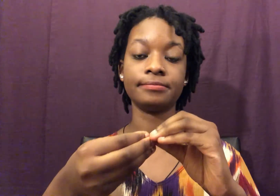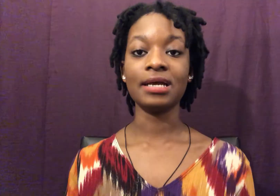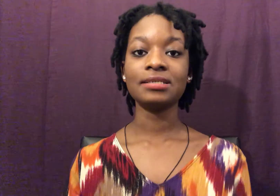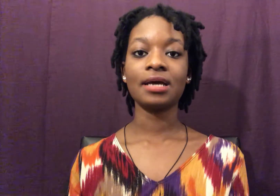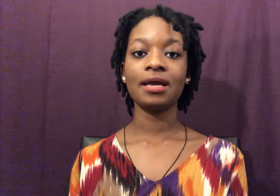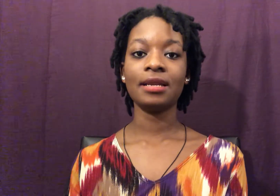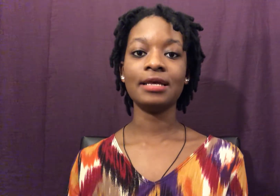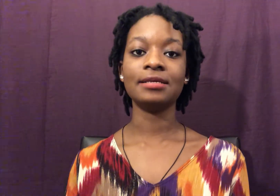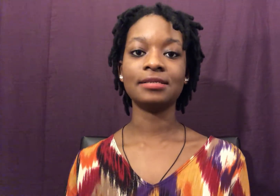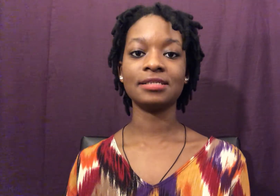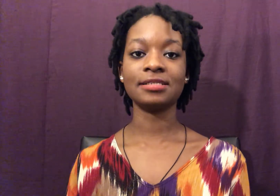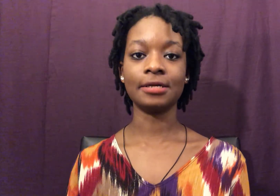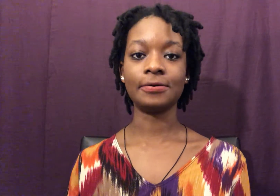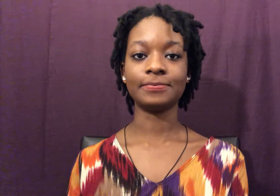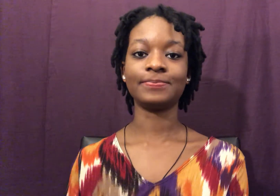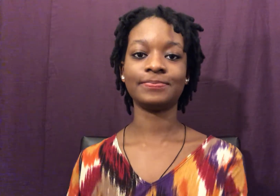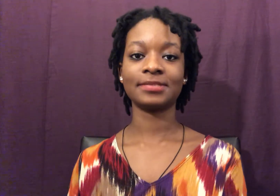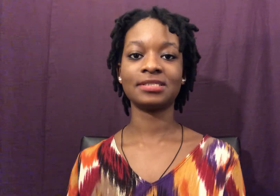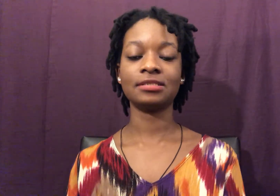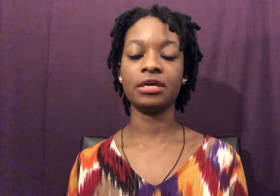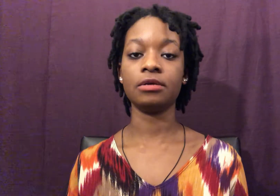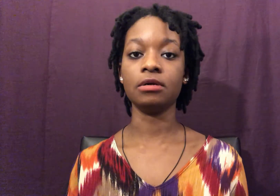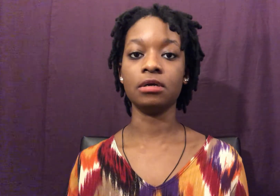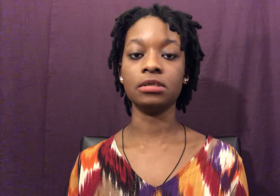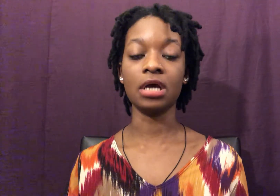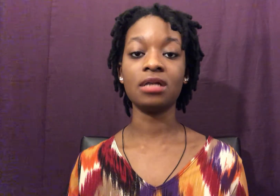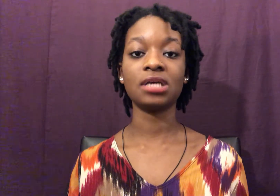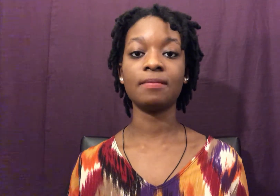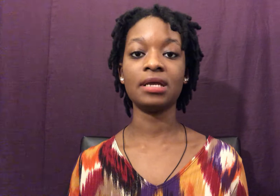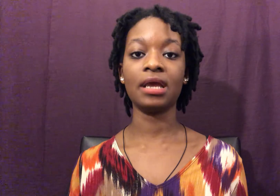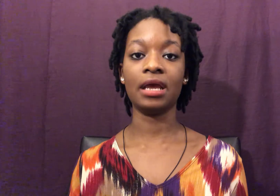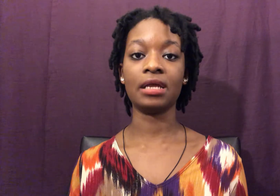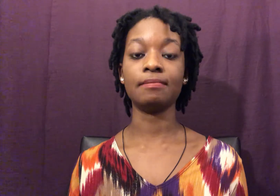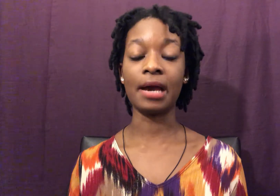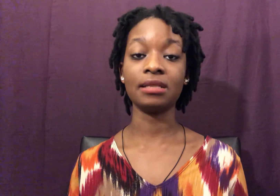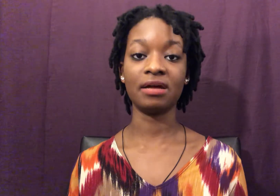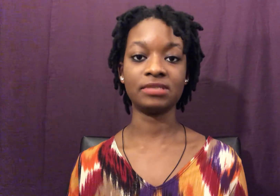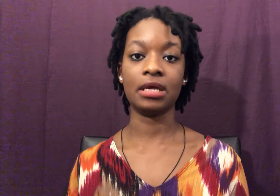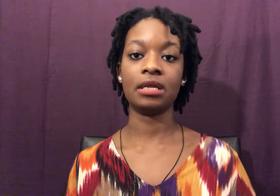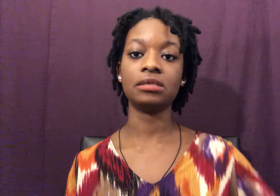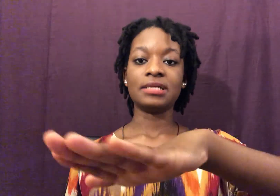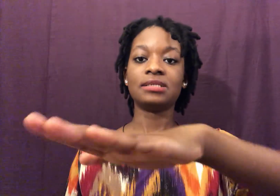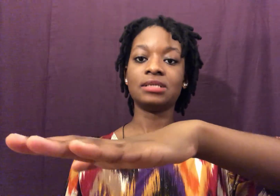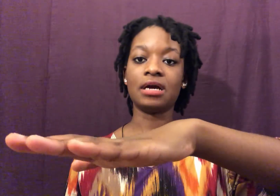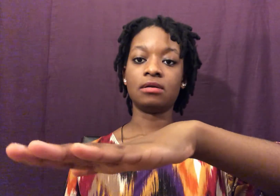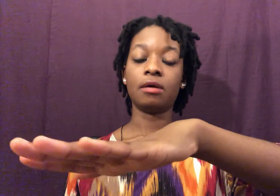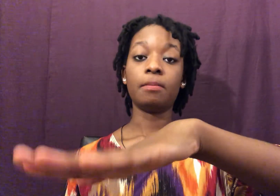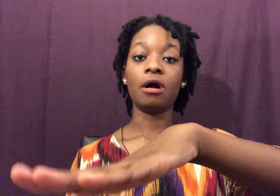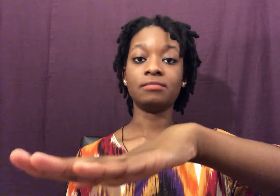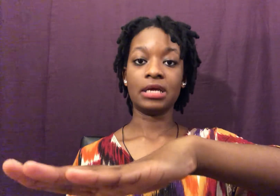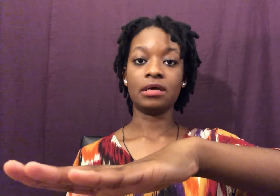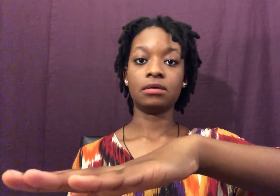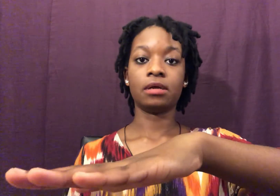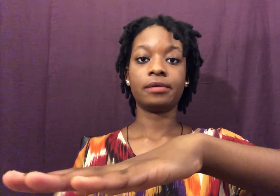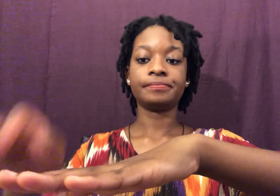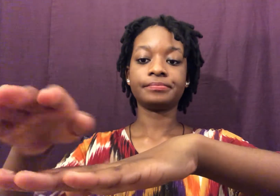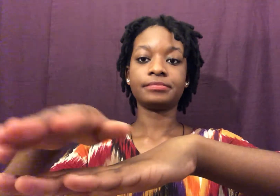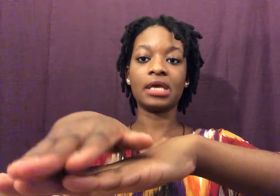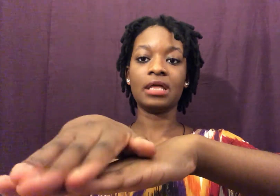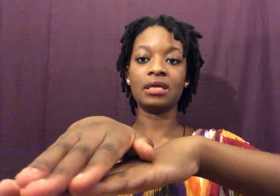next sign is slow. Let's take your non-dominant hand, my left hand, place it down, palm down, and then